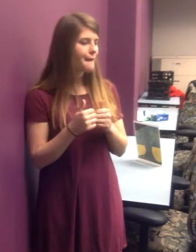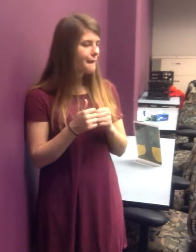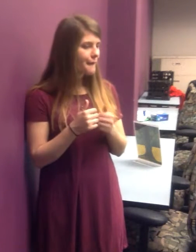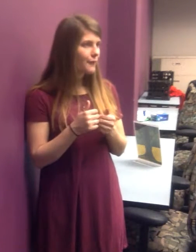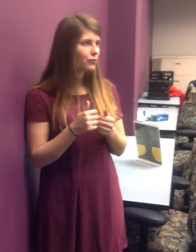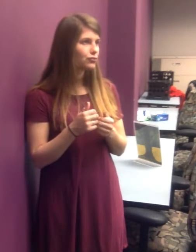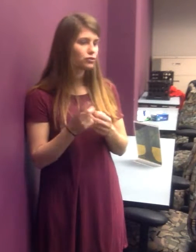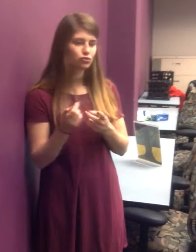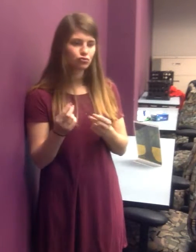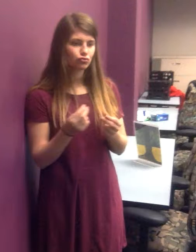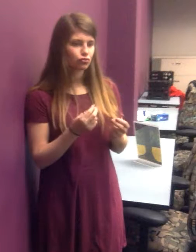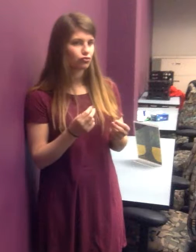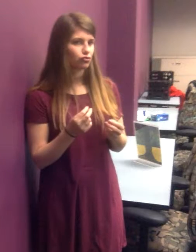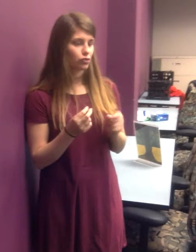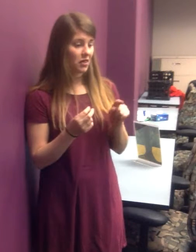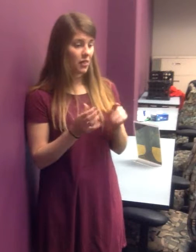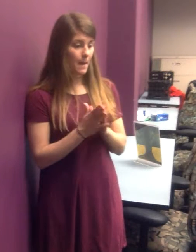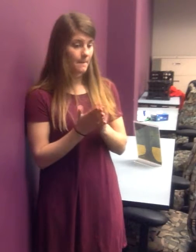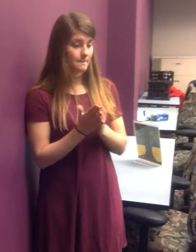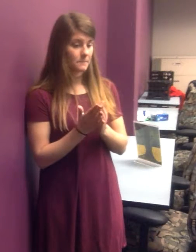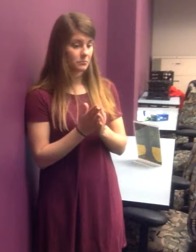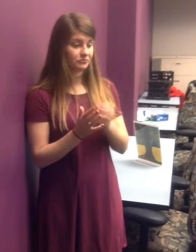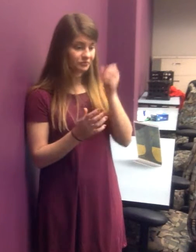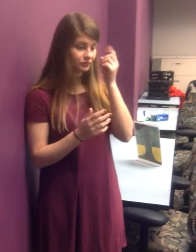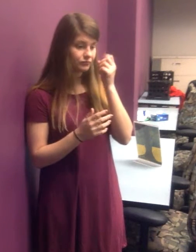I've seen from other sources. CO2 is a